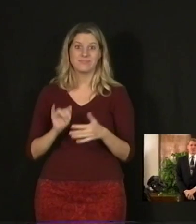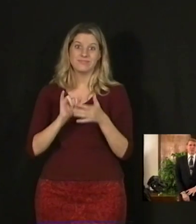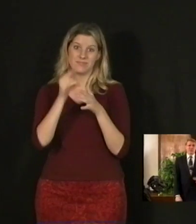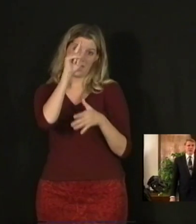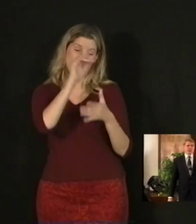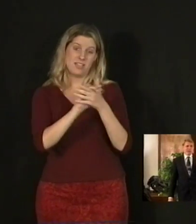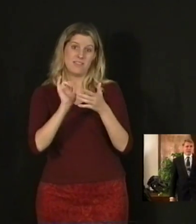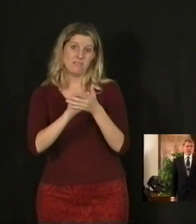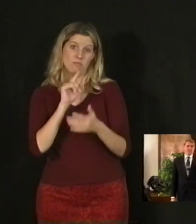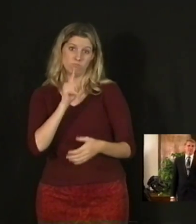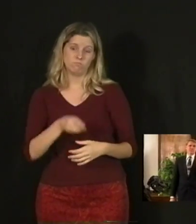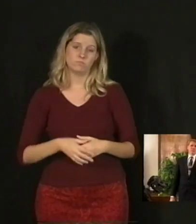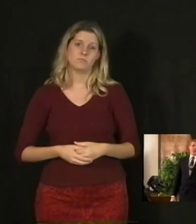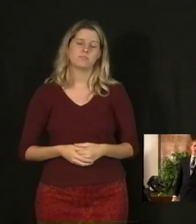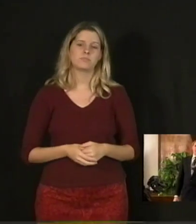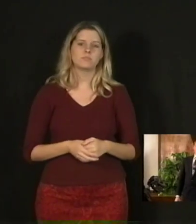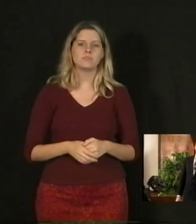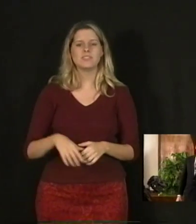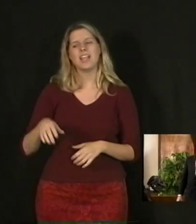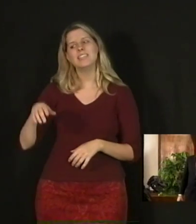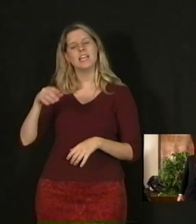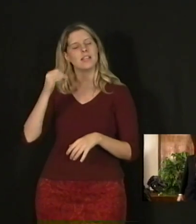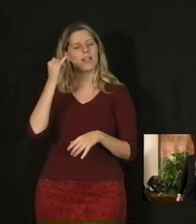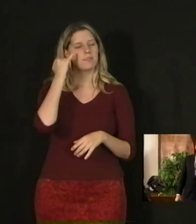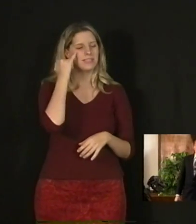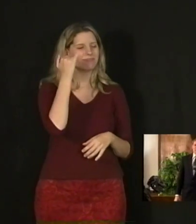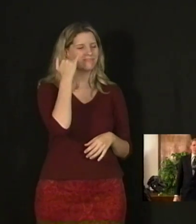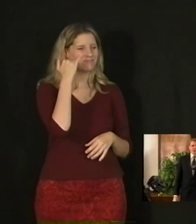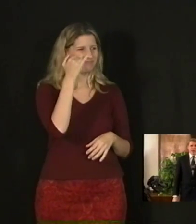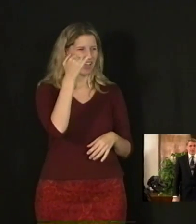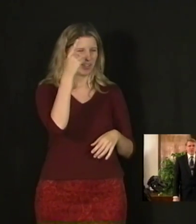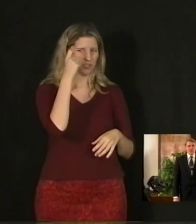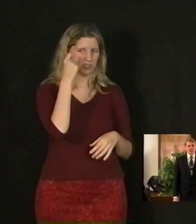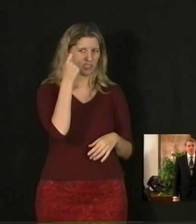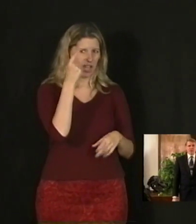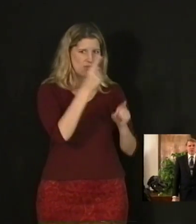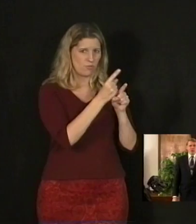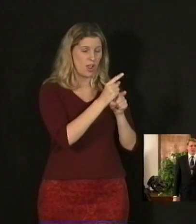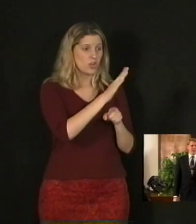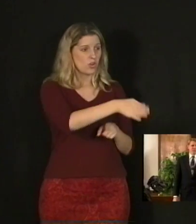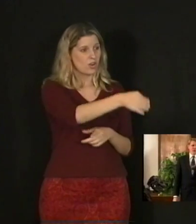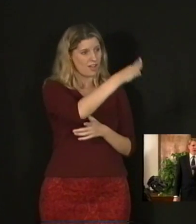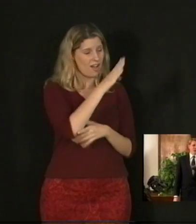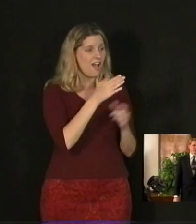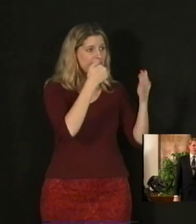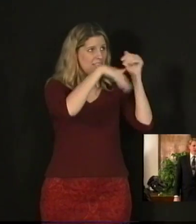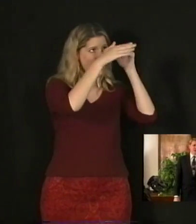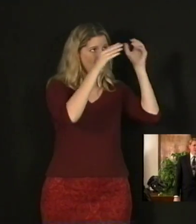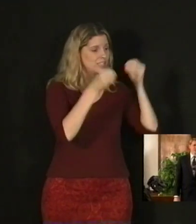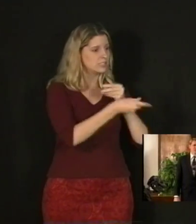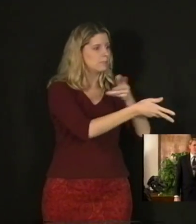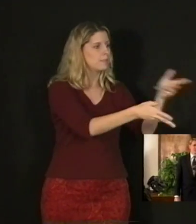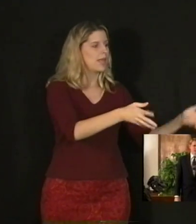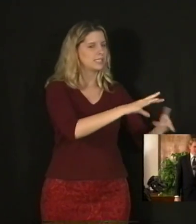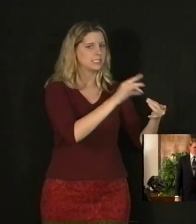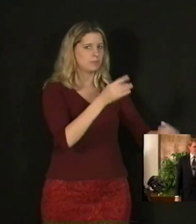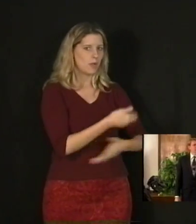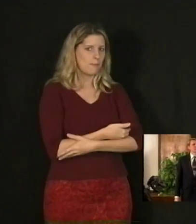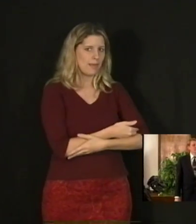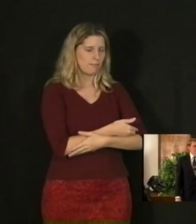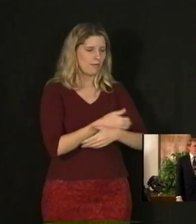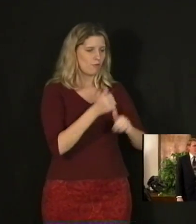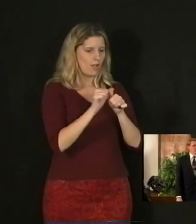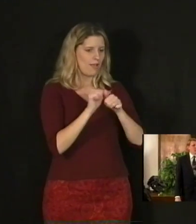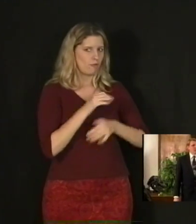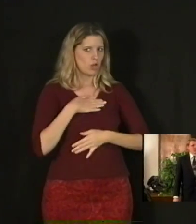said, now, fellas, let me see if I understand this. Now, your God in heaven supplies a spirit baby for every human baby born on earth. Is that right? They said, that's